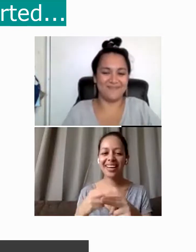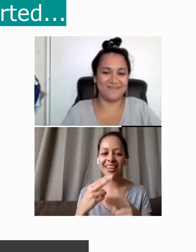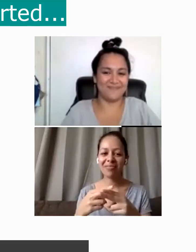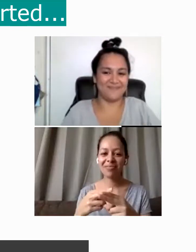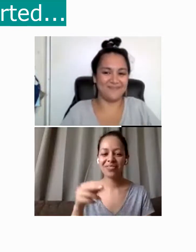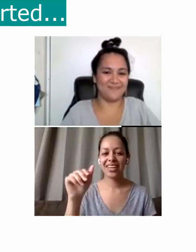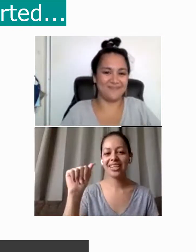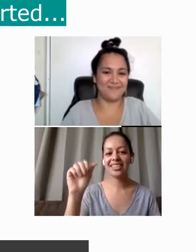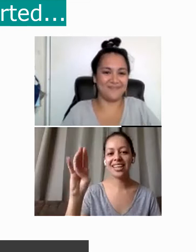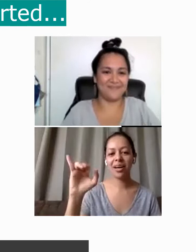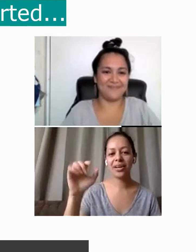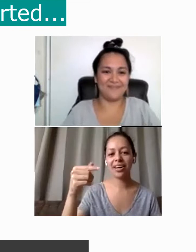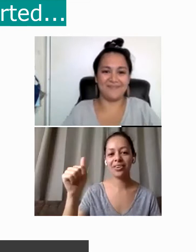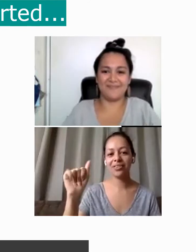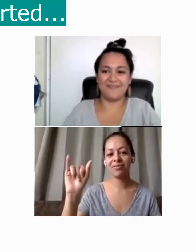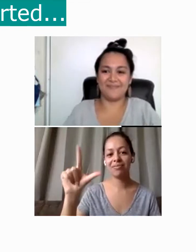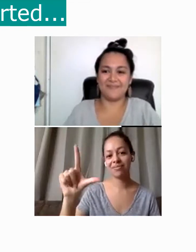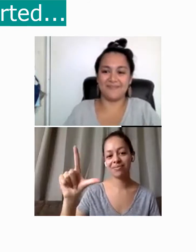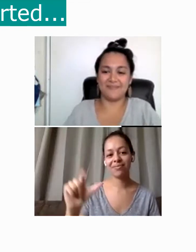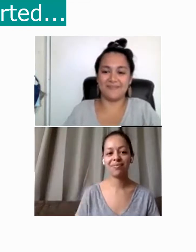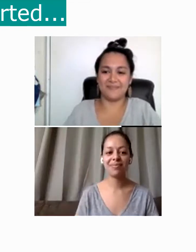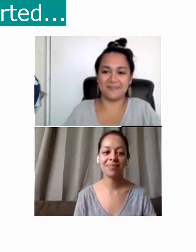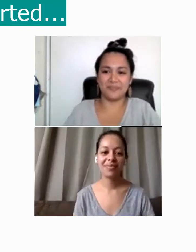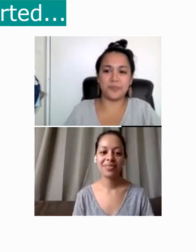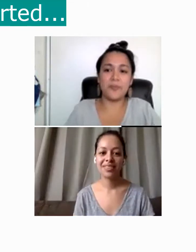My name is Abigail.